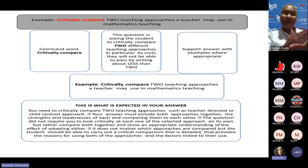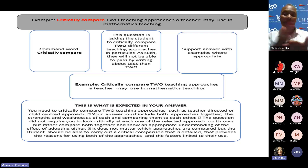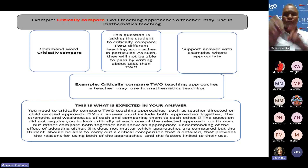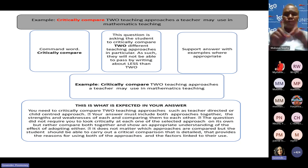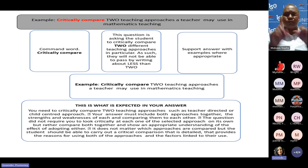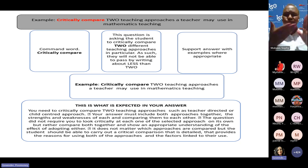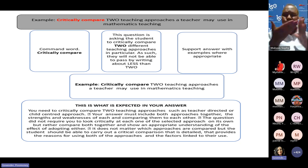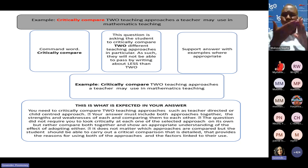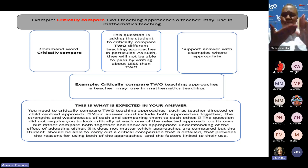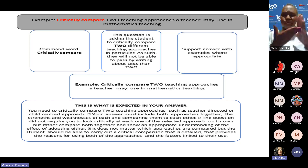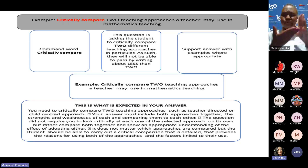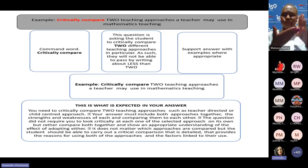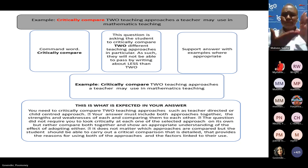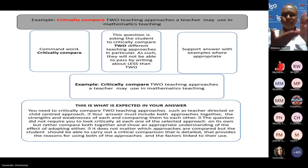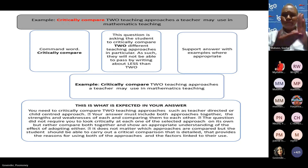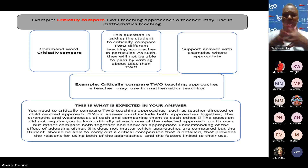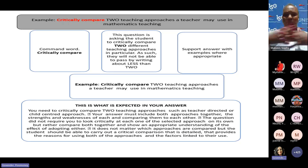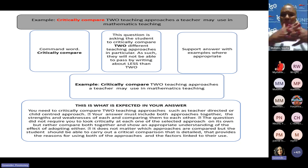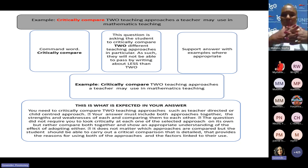questions might be a bit complex.